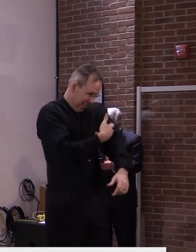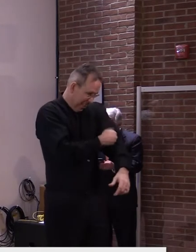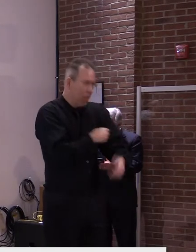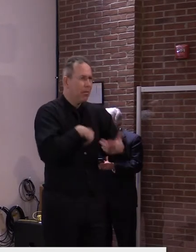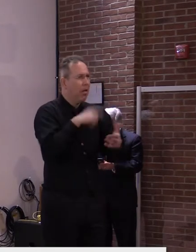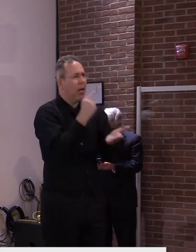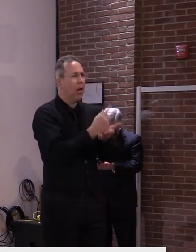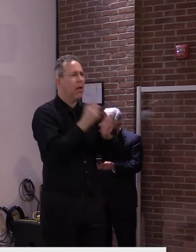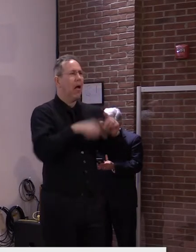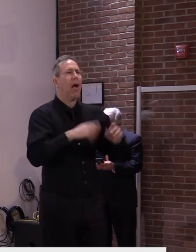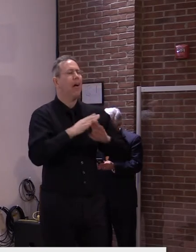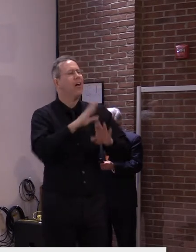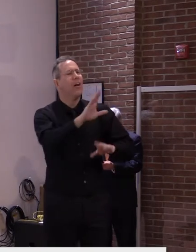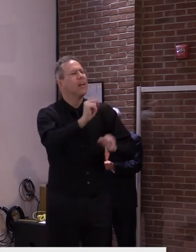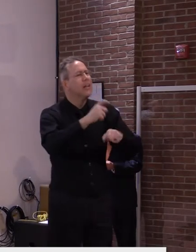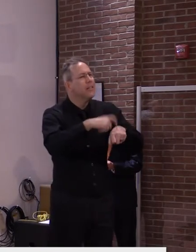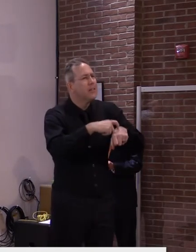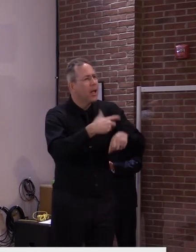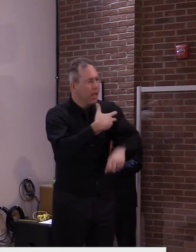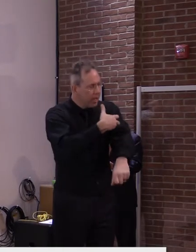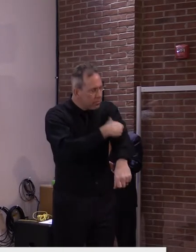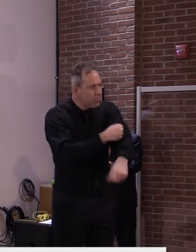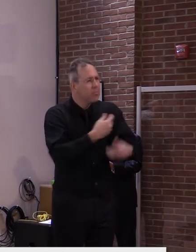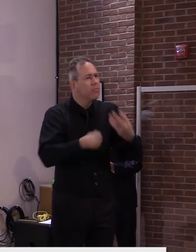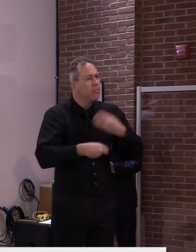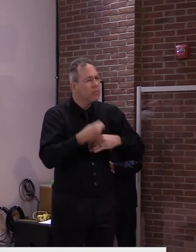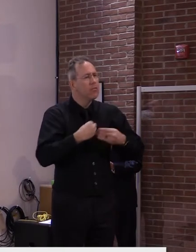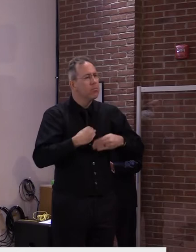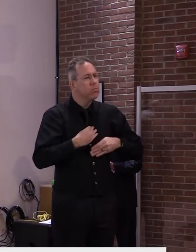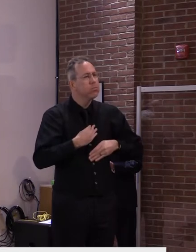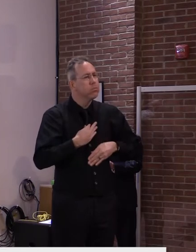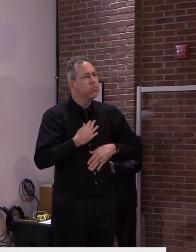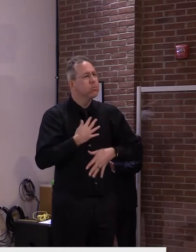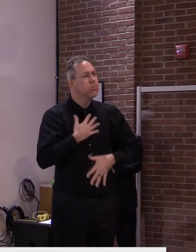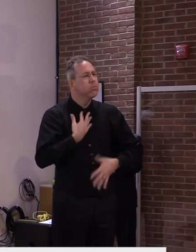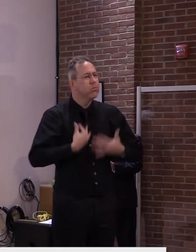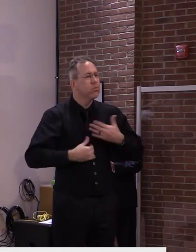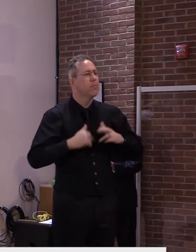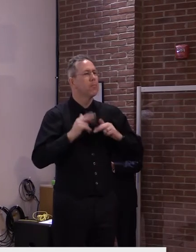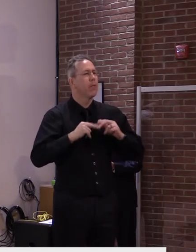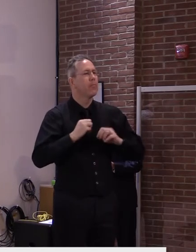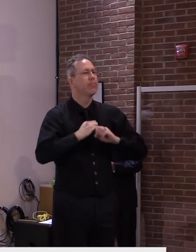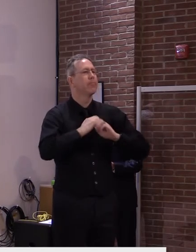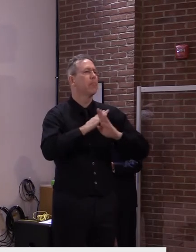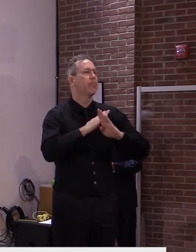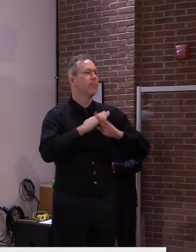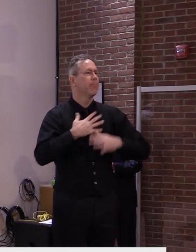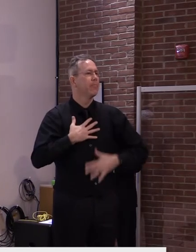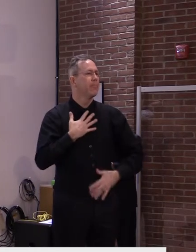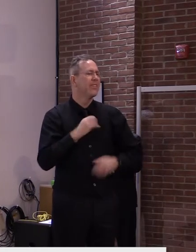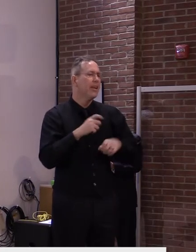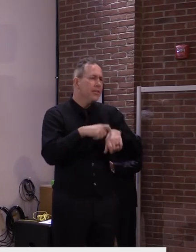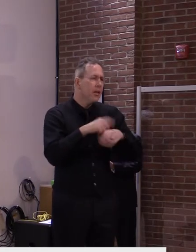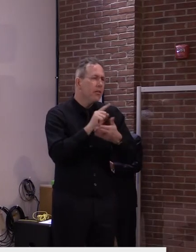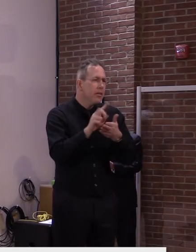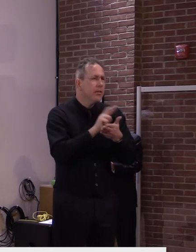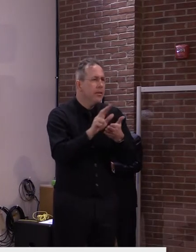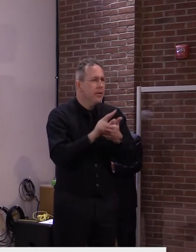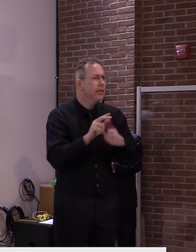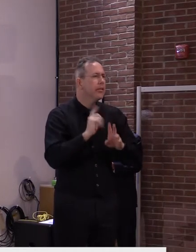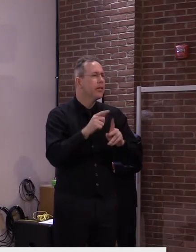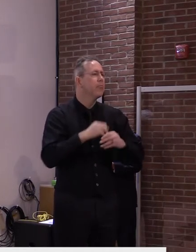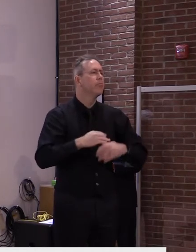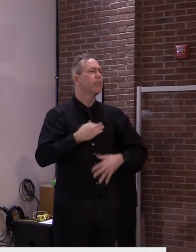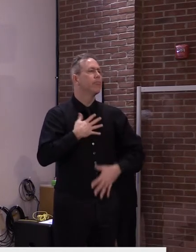for the vaccine to work its way in to your system. So, and get your second dose as well. So that's a matter of a